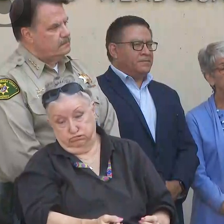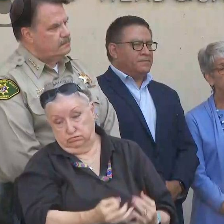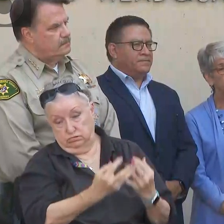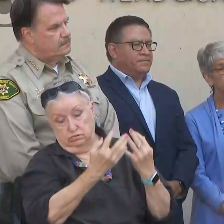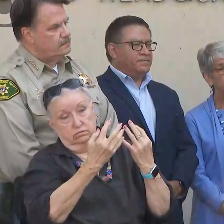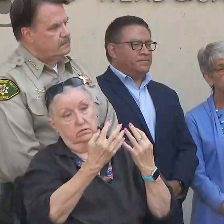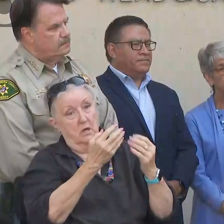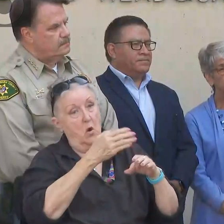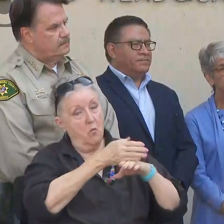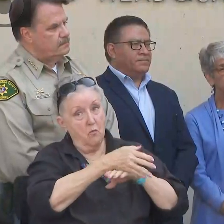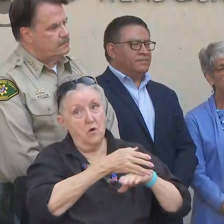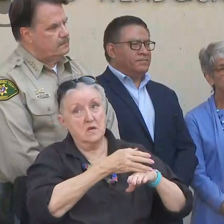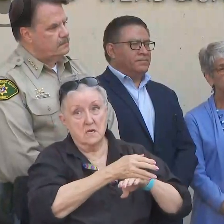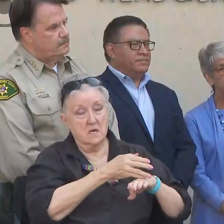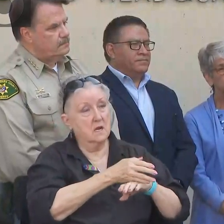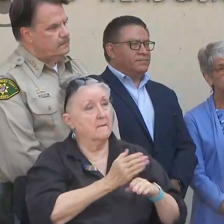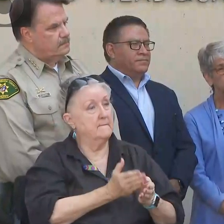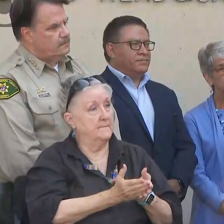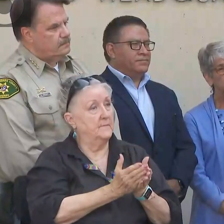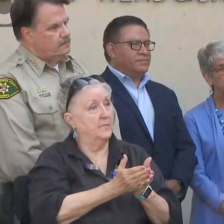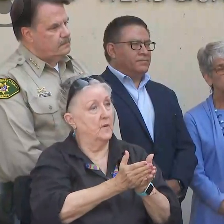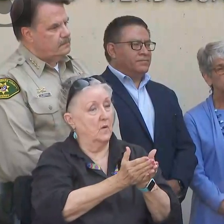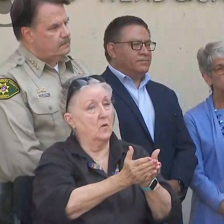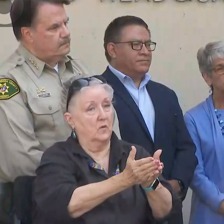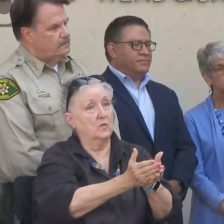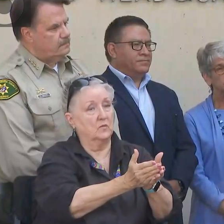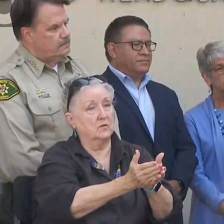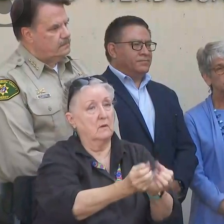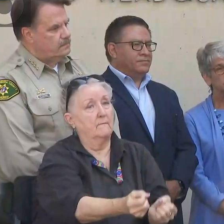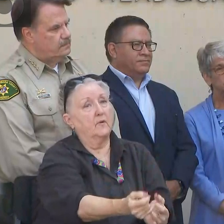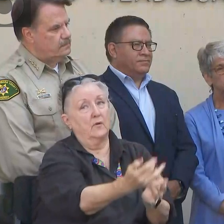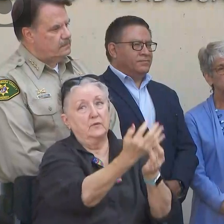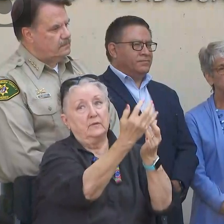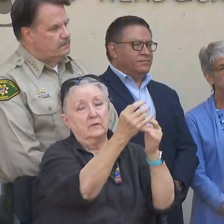wooden vessel in the waters off of Santa